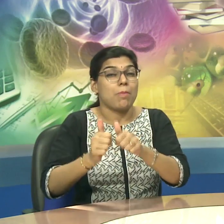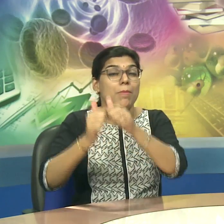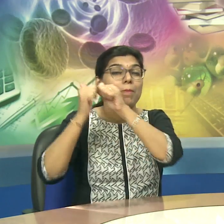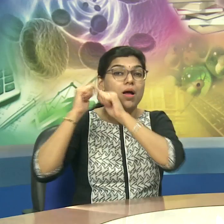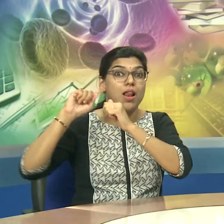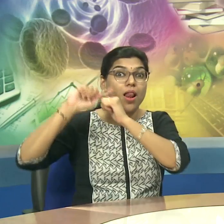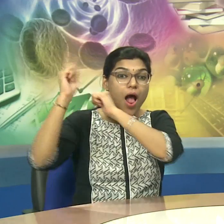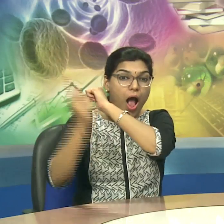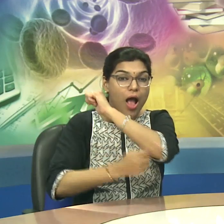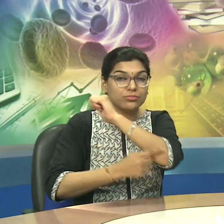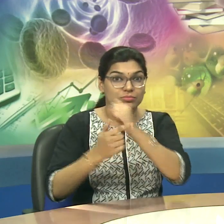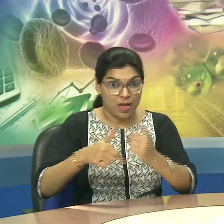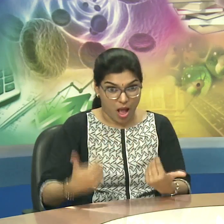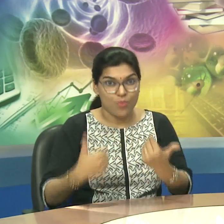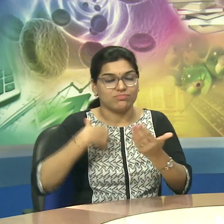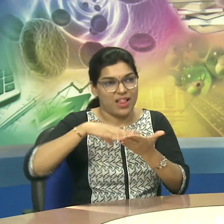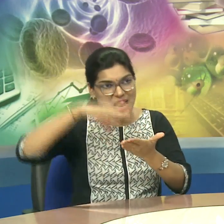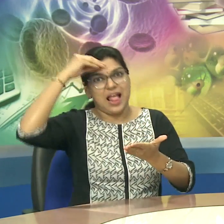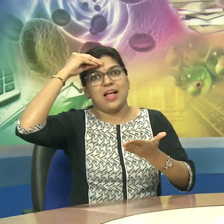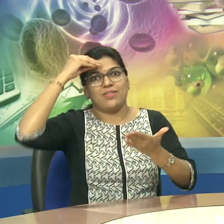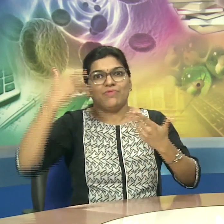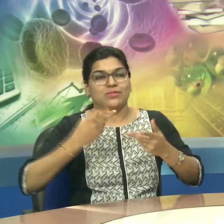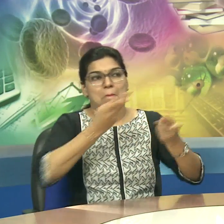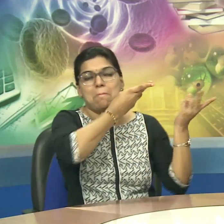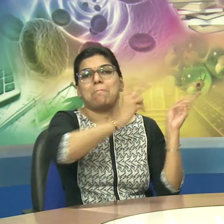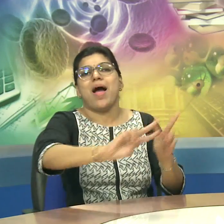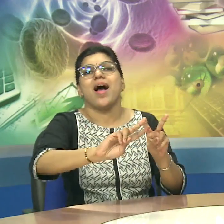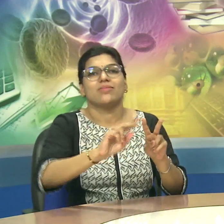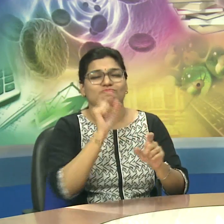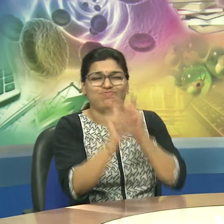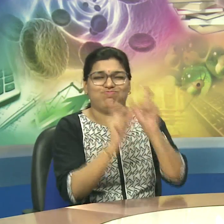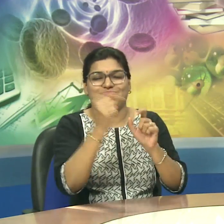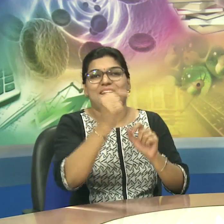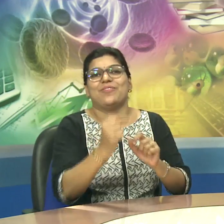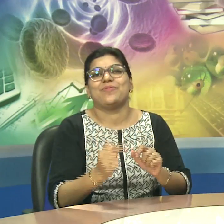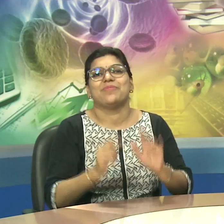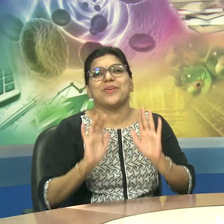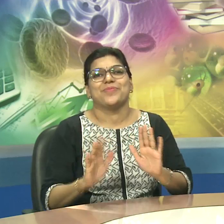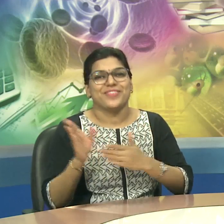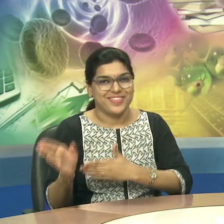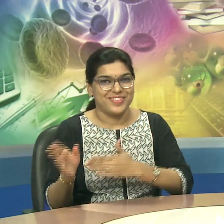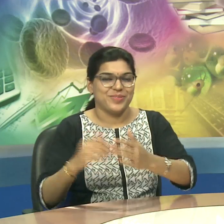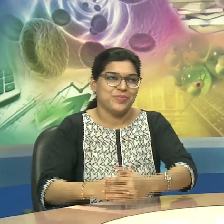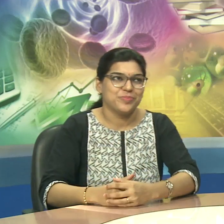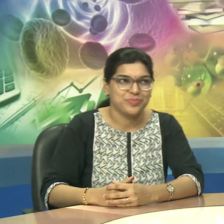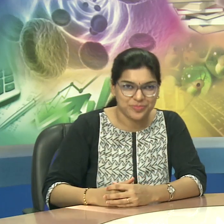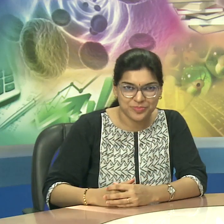So they keep a good memory, and when they learn it, they can